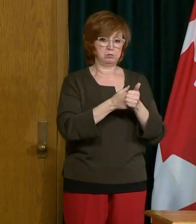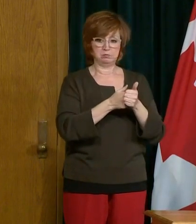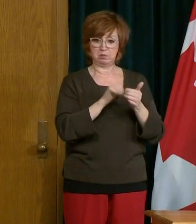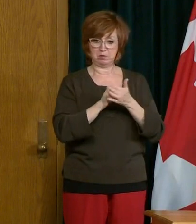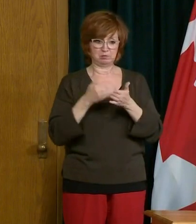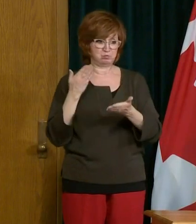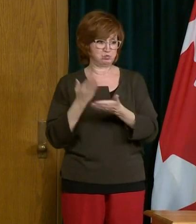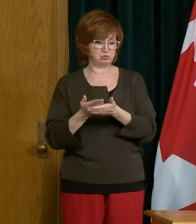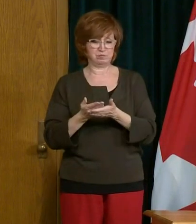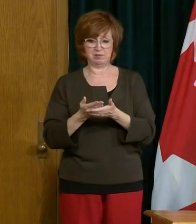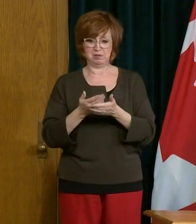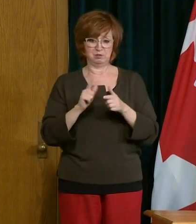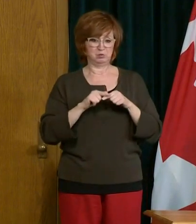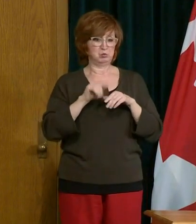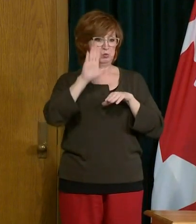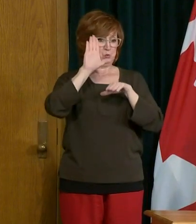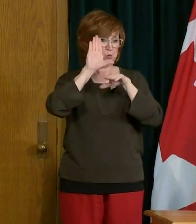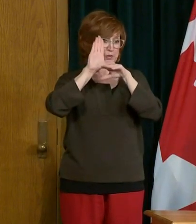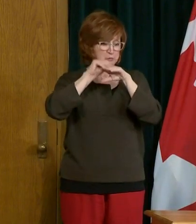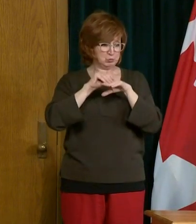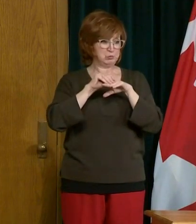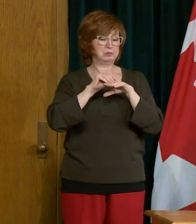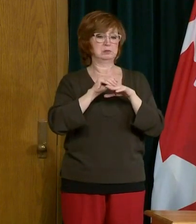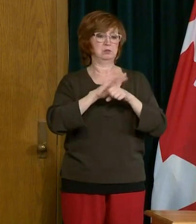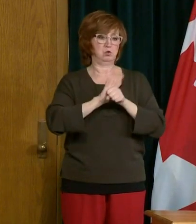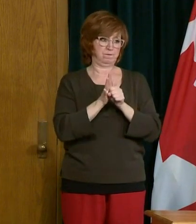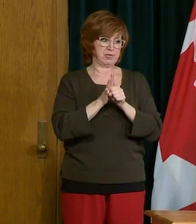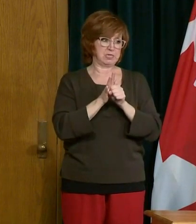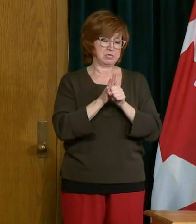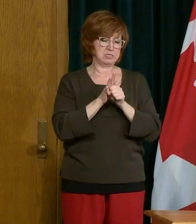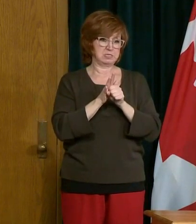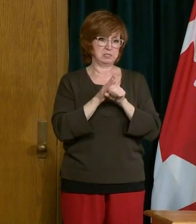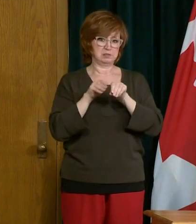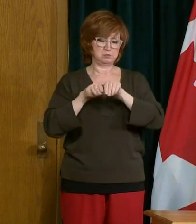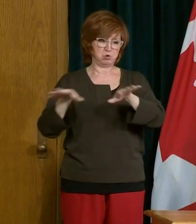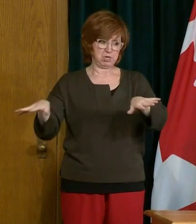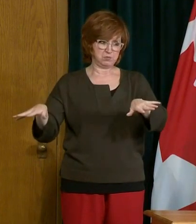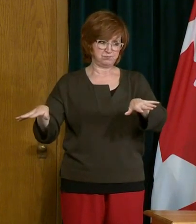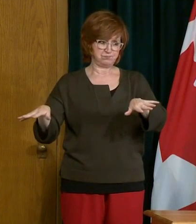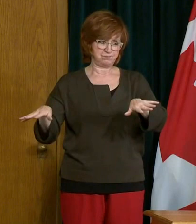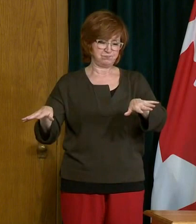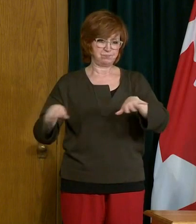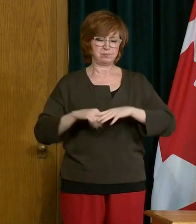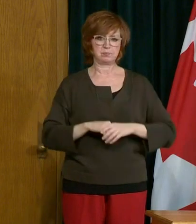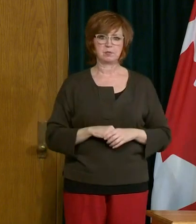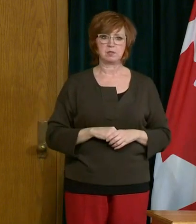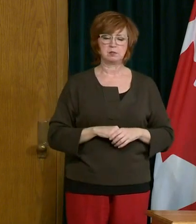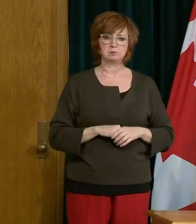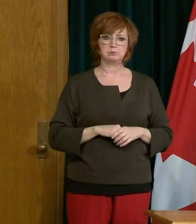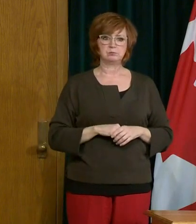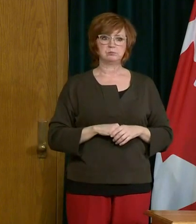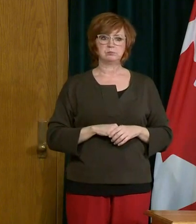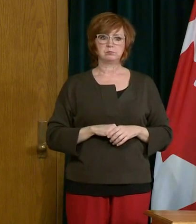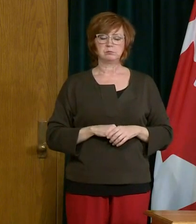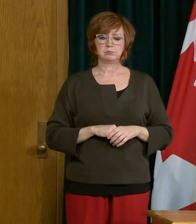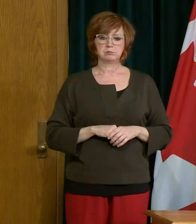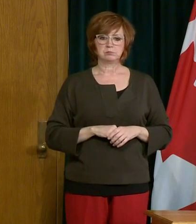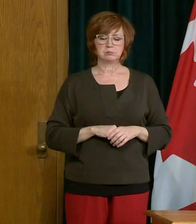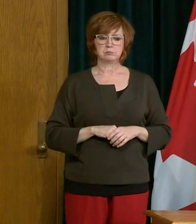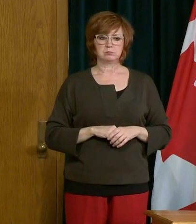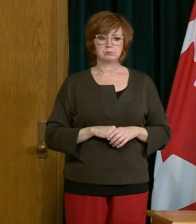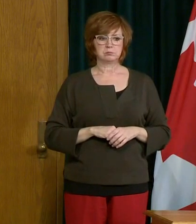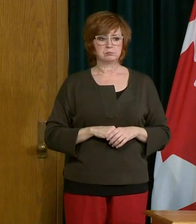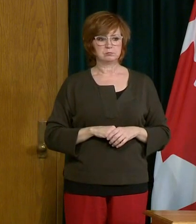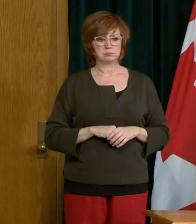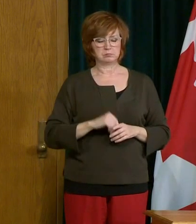We talked about the numbers in some other areas. If we go back to the very early days of this COVID-19 pandemic, Regina